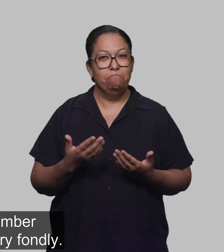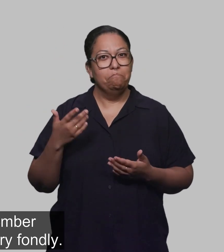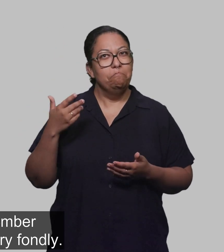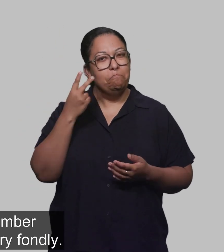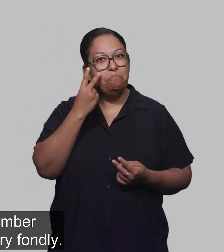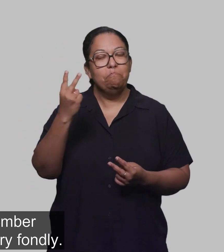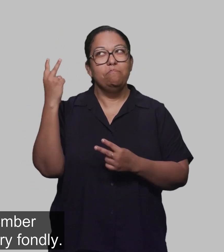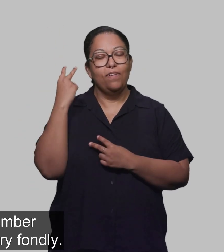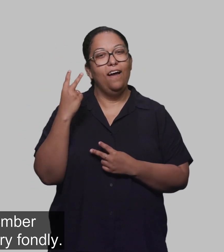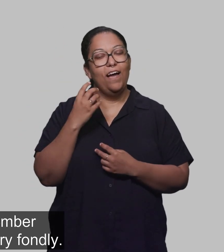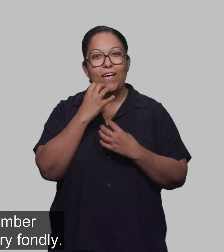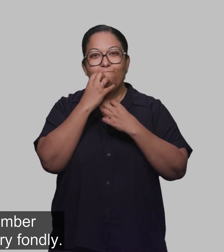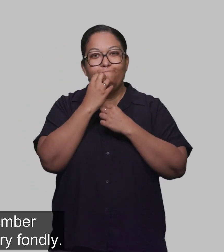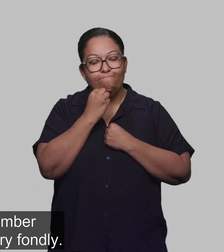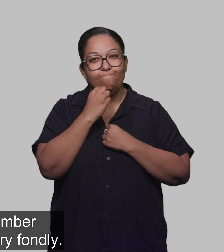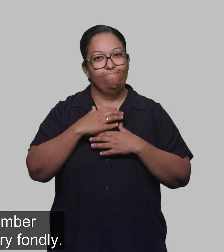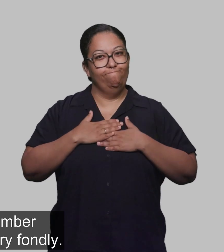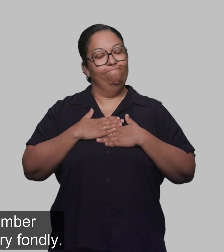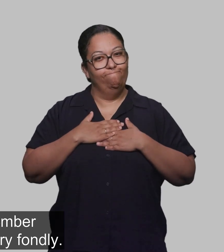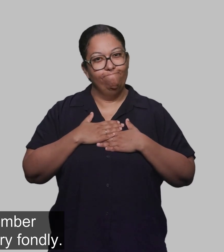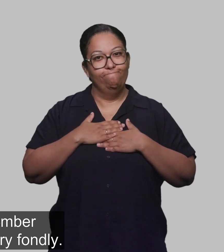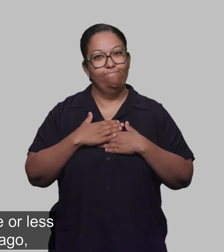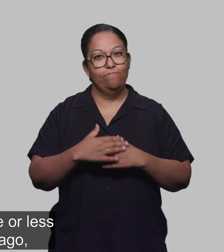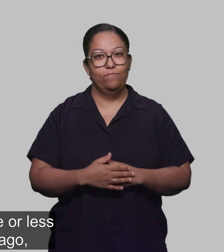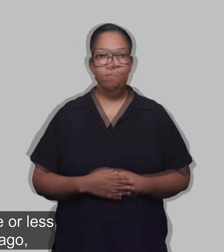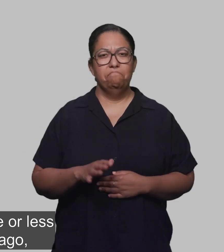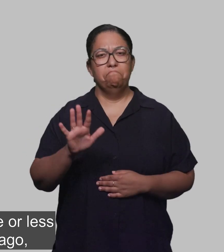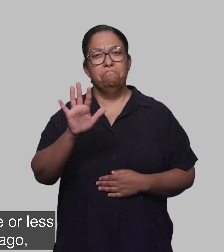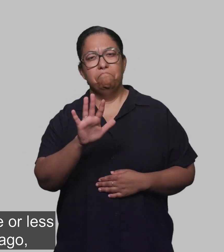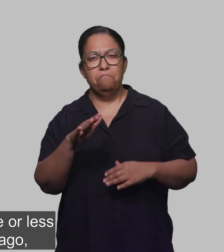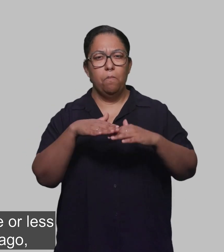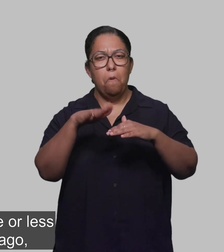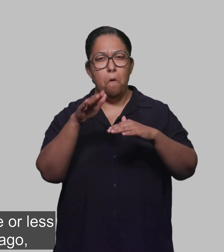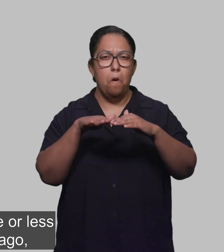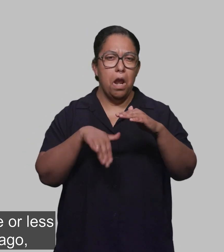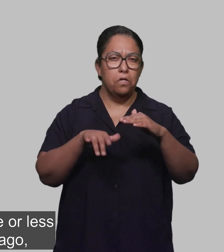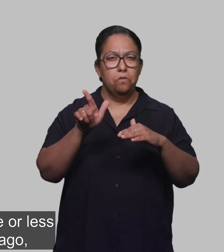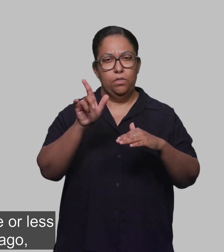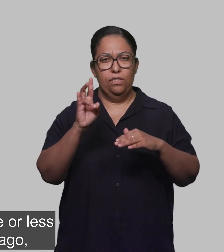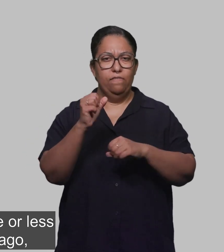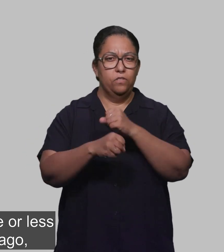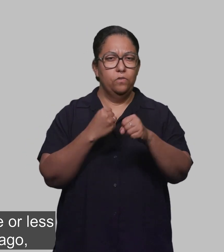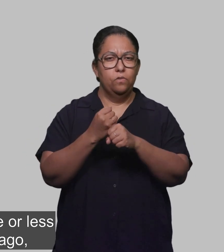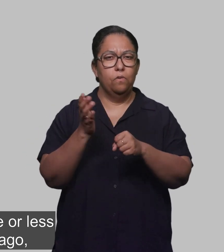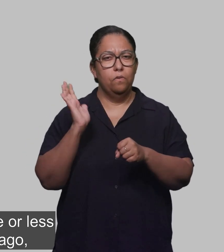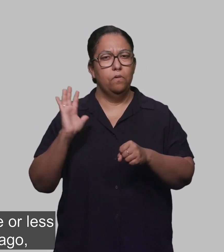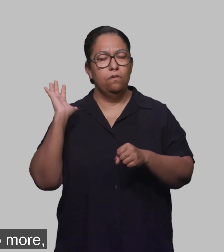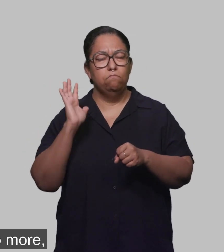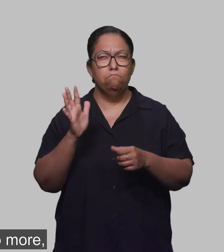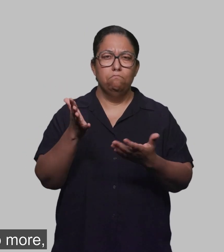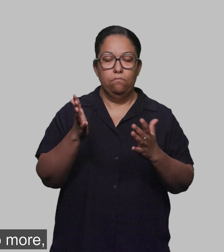remember those times very, very, very fondly. So until more or less 27 years